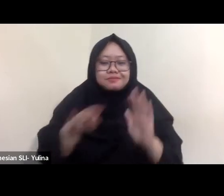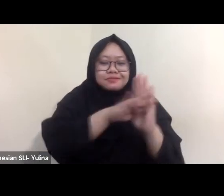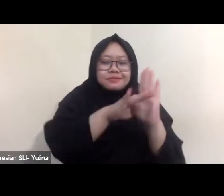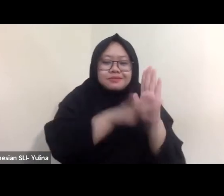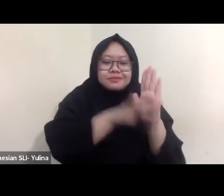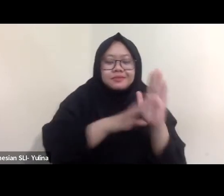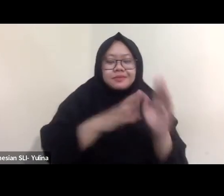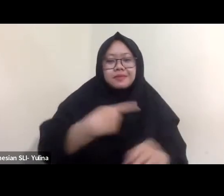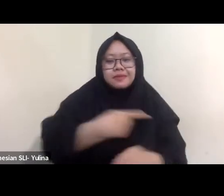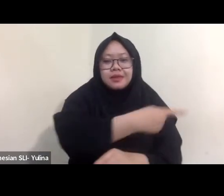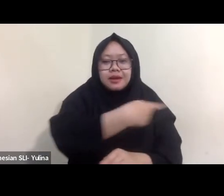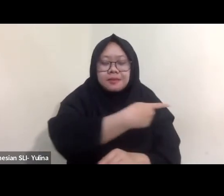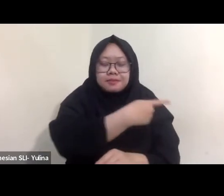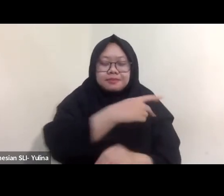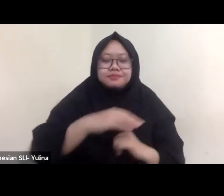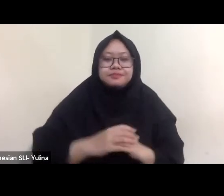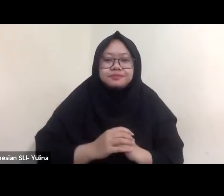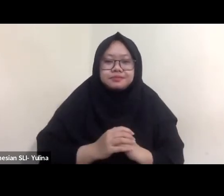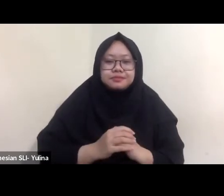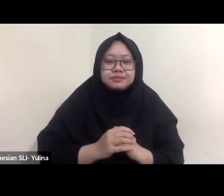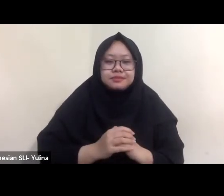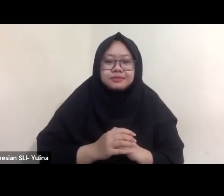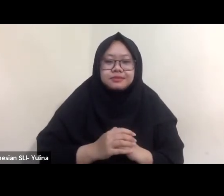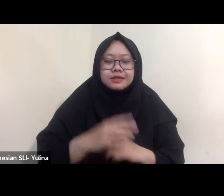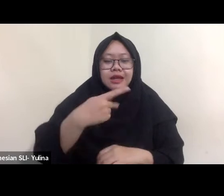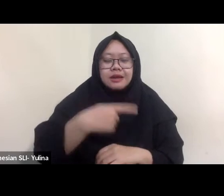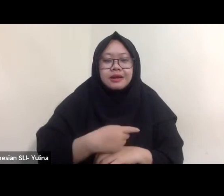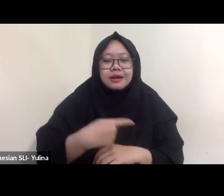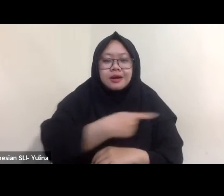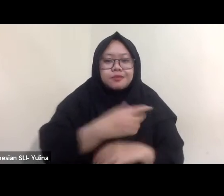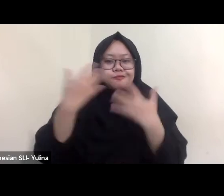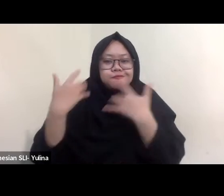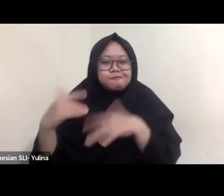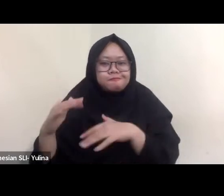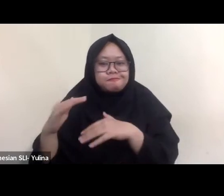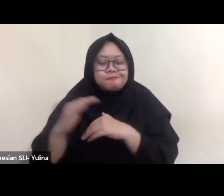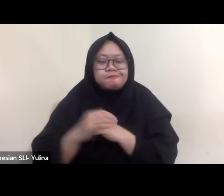organized this and to get input and